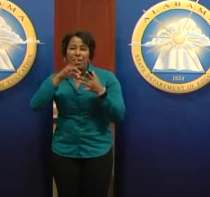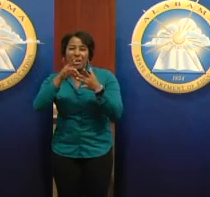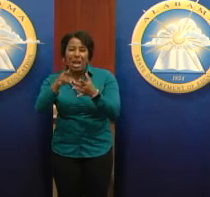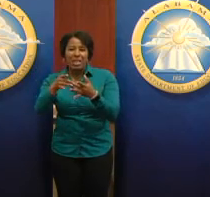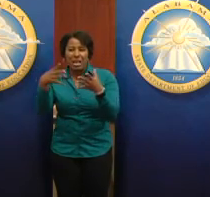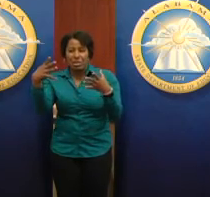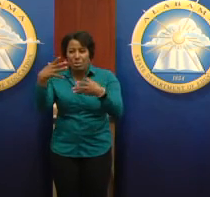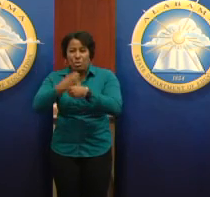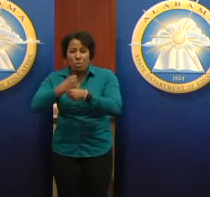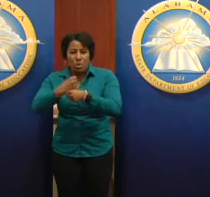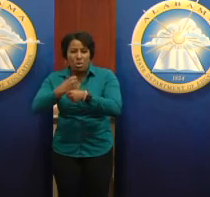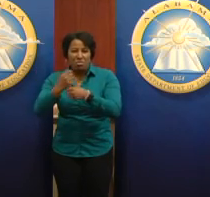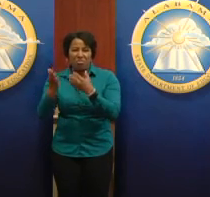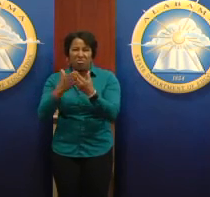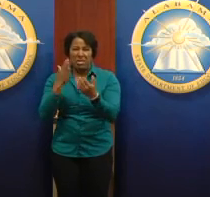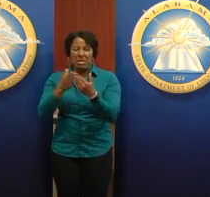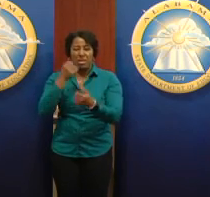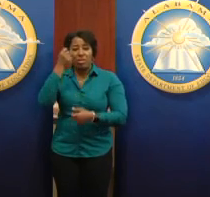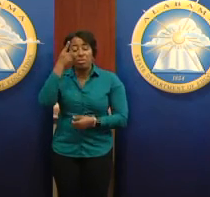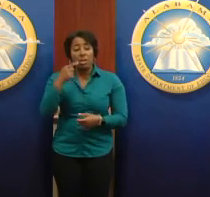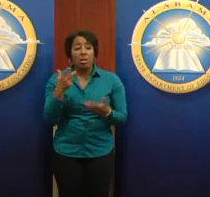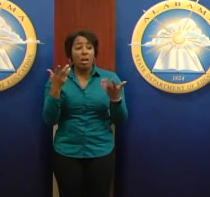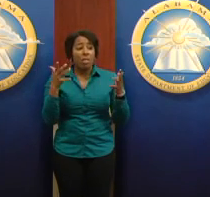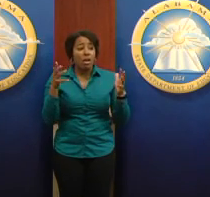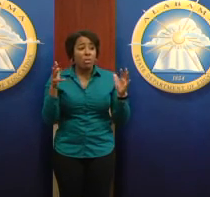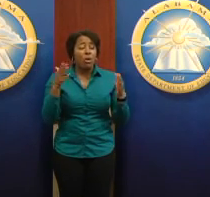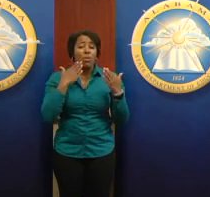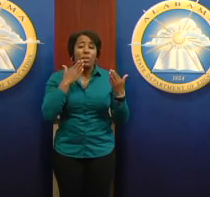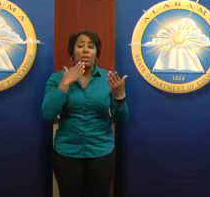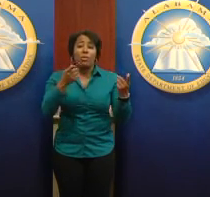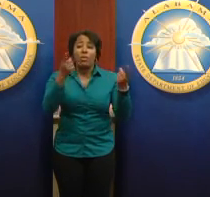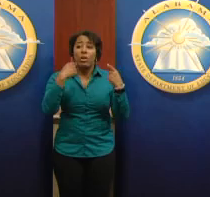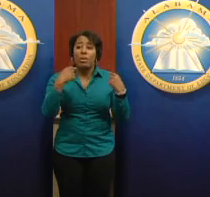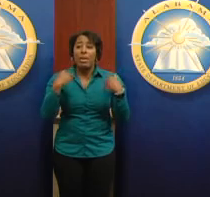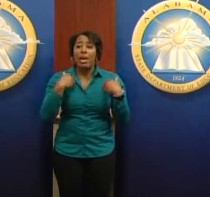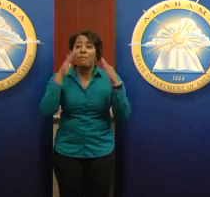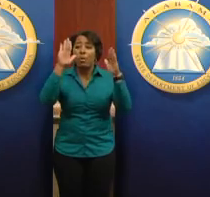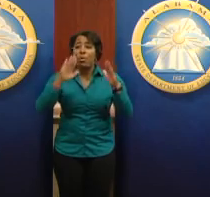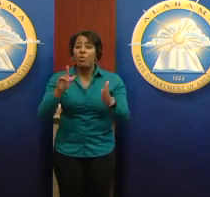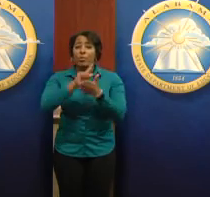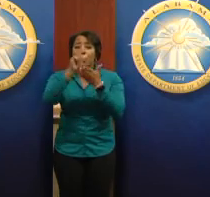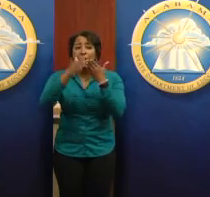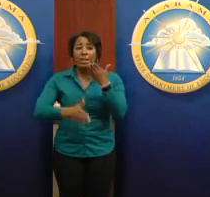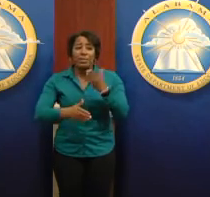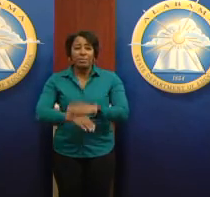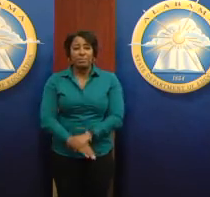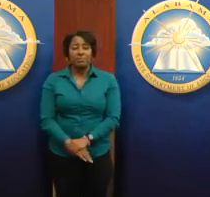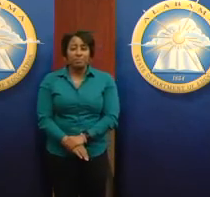digest. So that is all that we have for today. Again, thank you guys for coming out, and have a wonderful weekend.